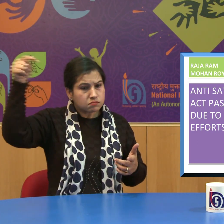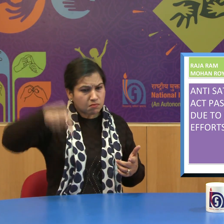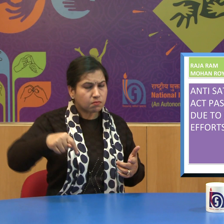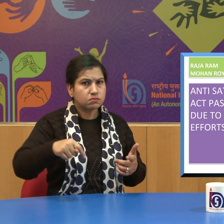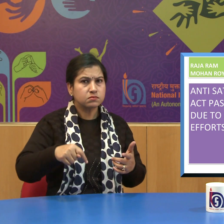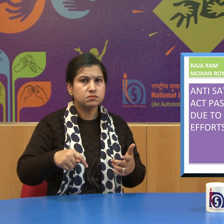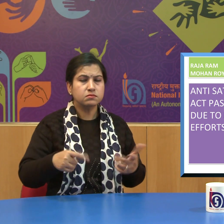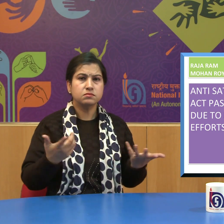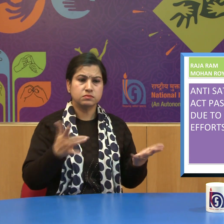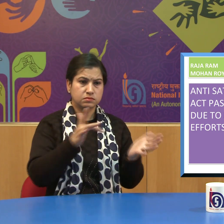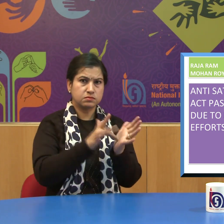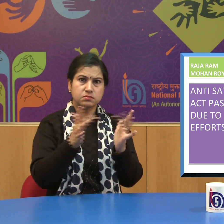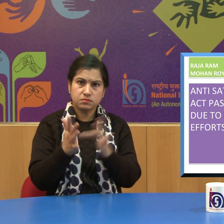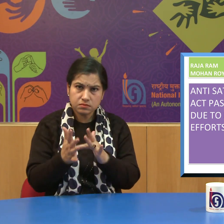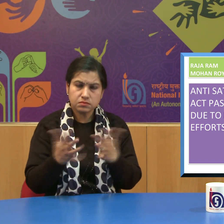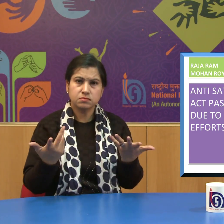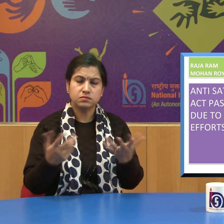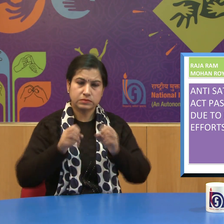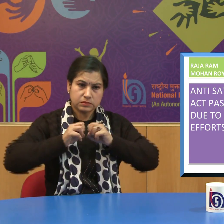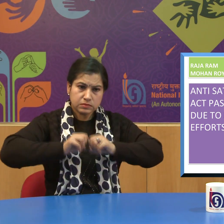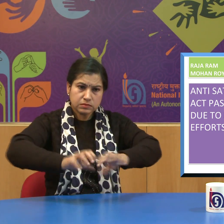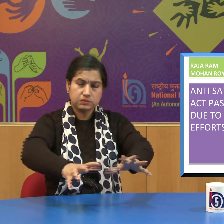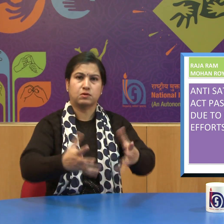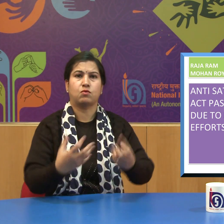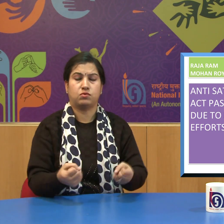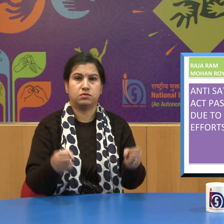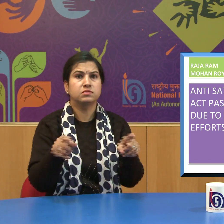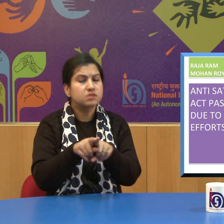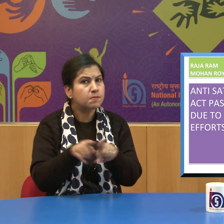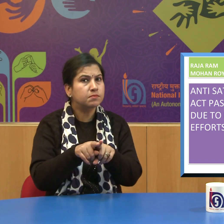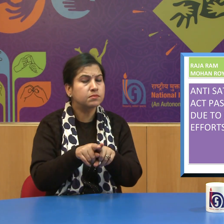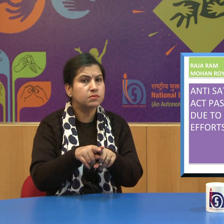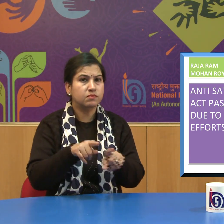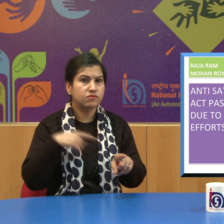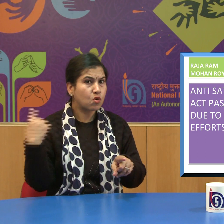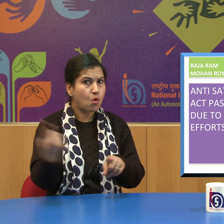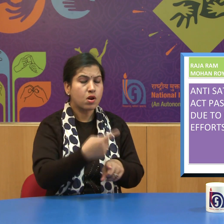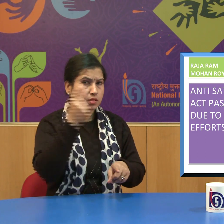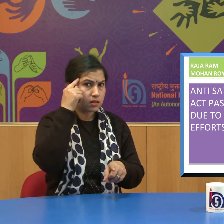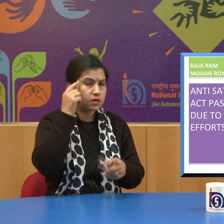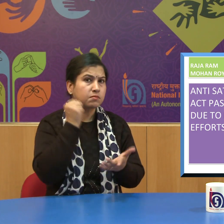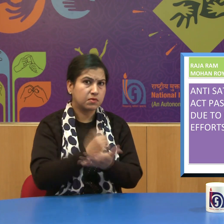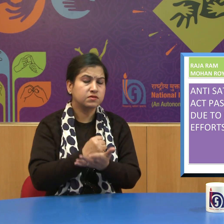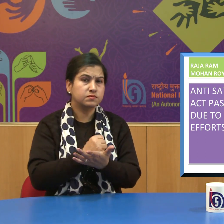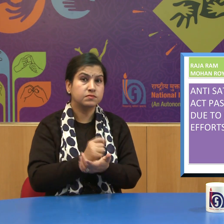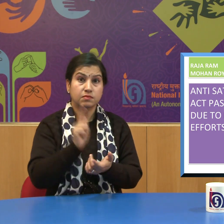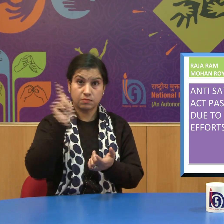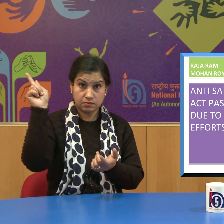However, we should also remember that the British wanted to spread